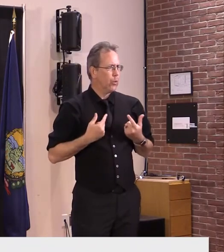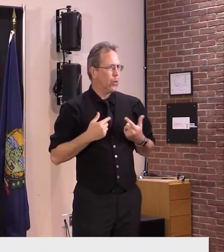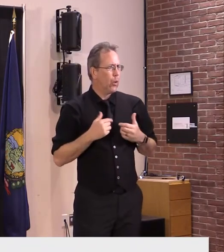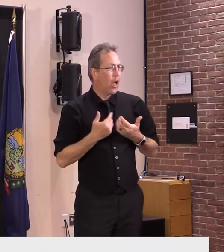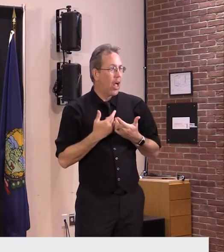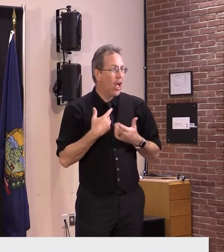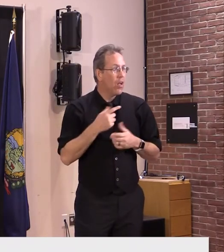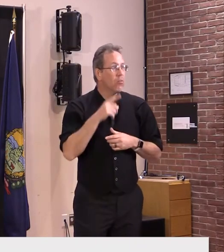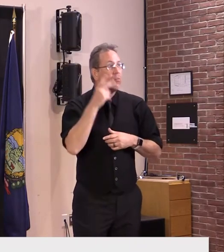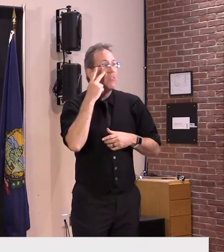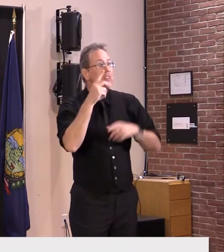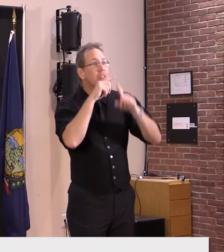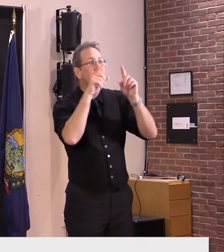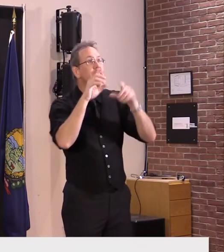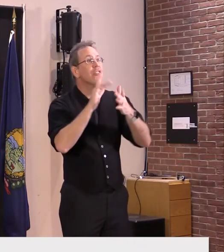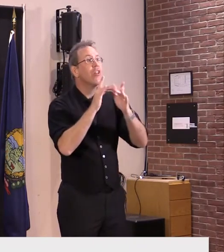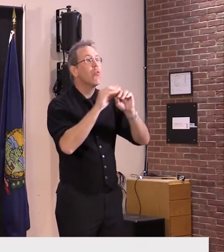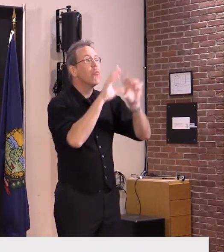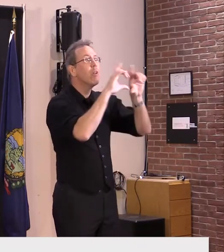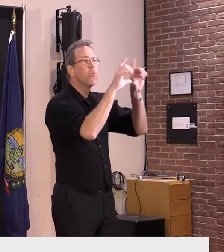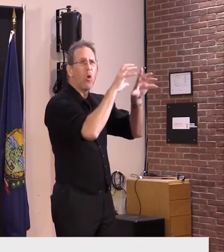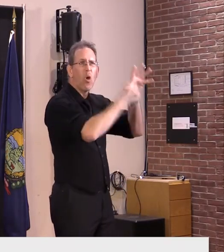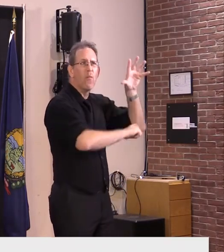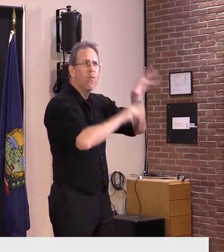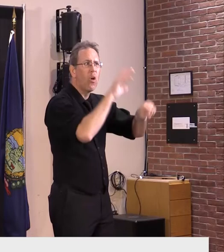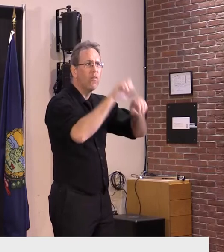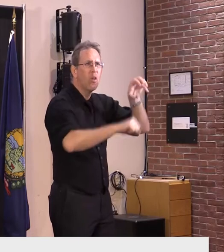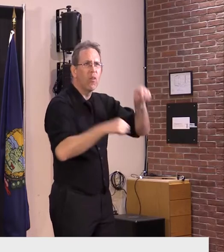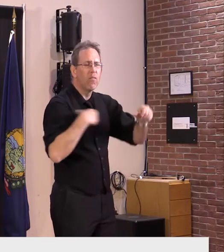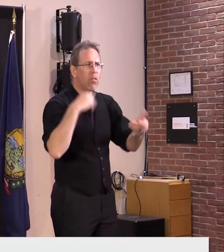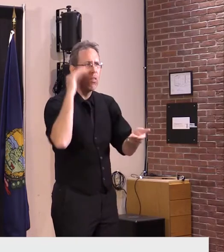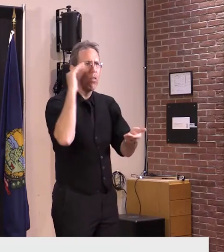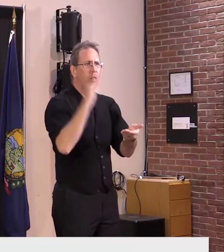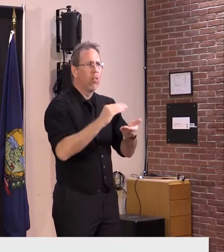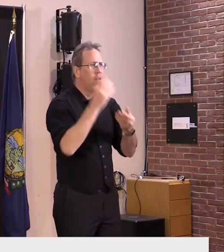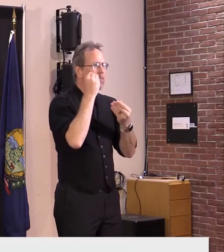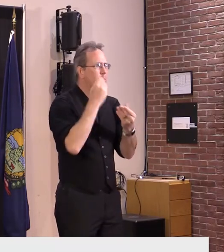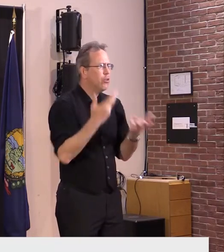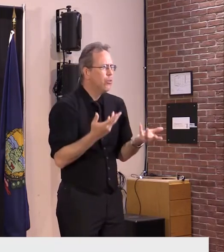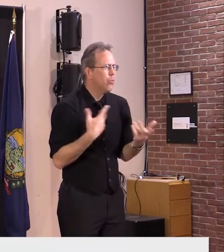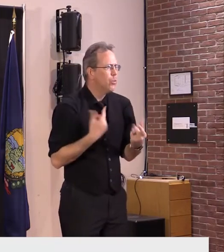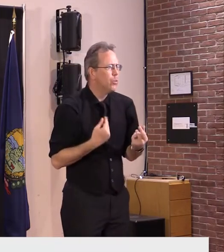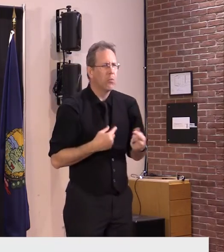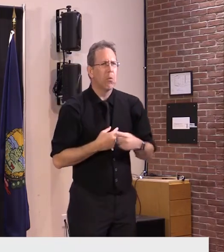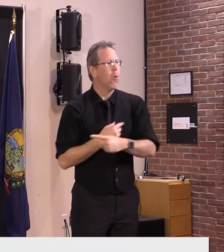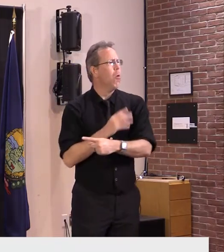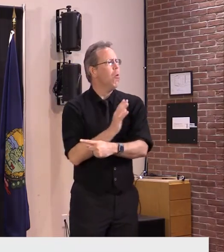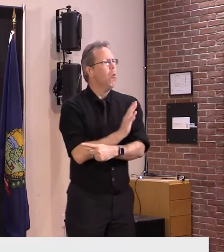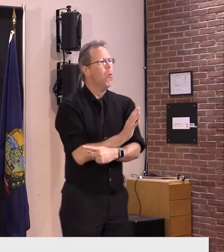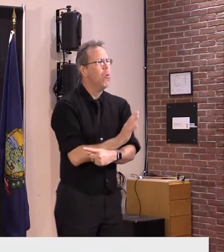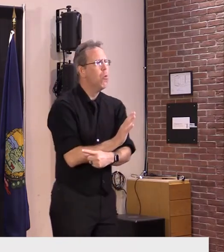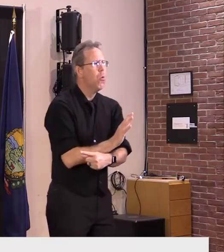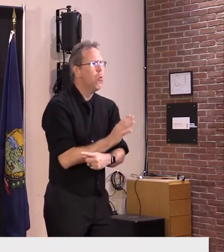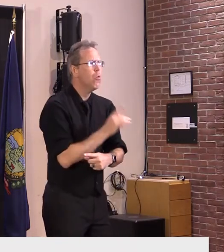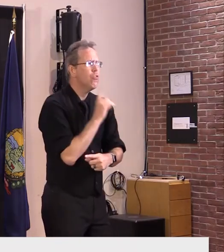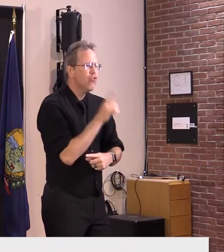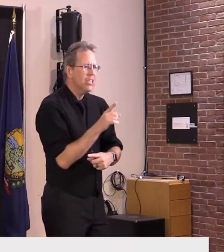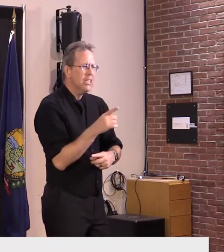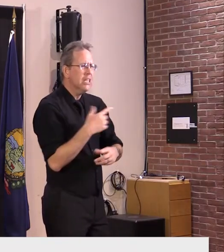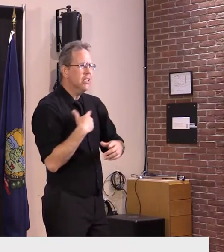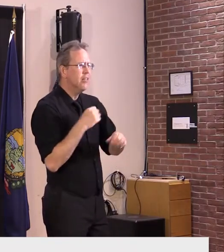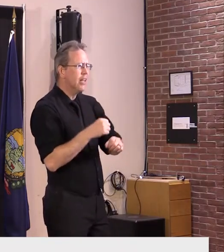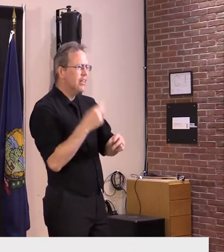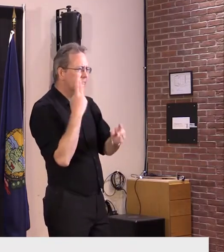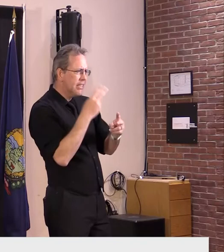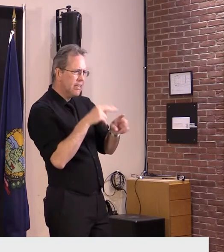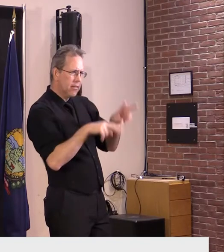you know, the data dashboard and some of your data processes? No, that doesn't give me pause. We are actually really watching the healthcare system very closely, as